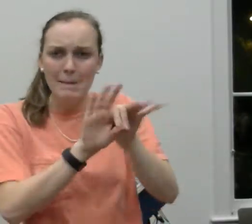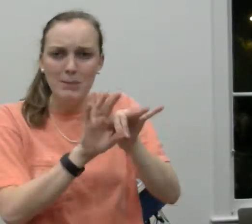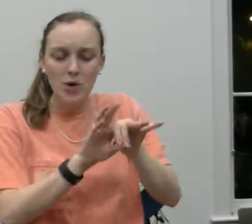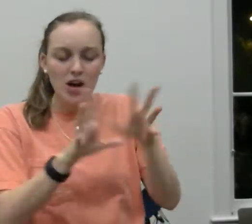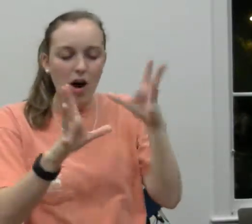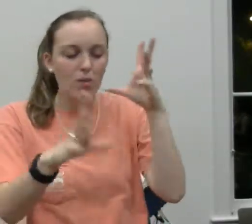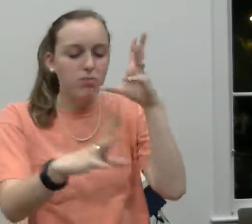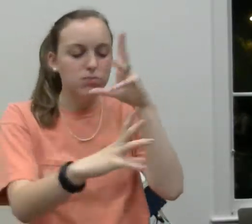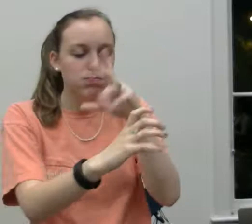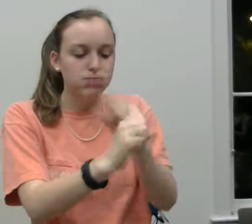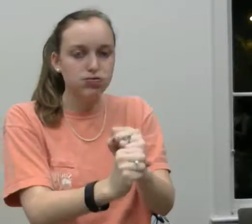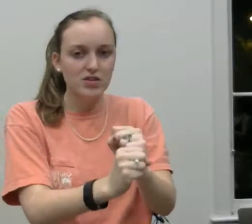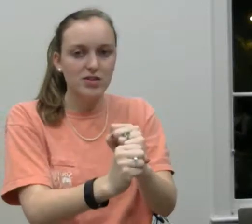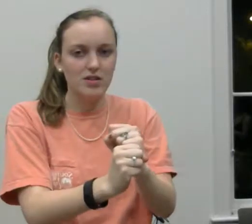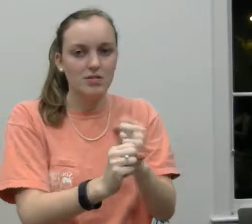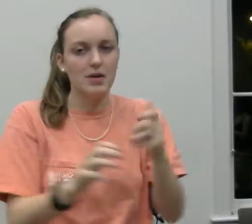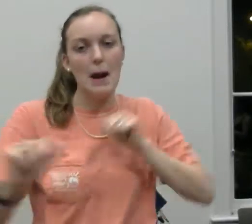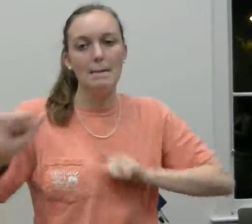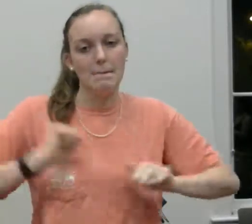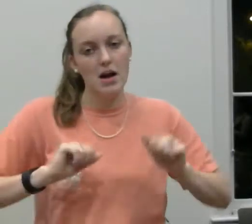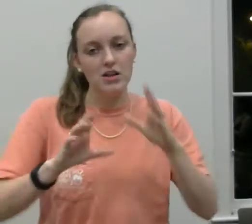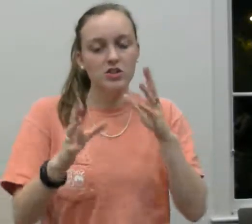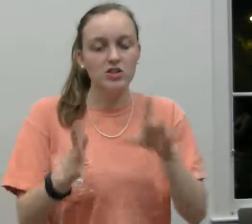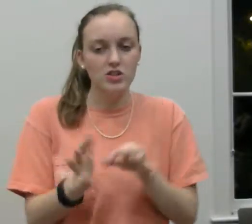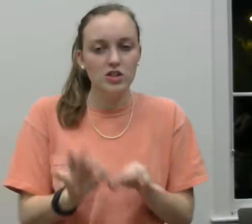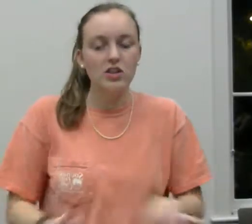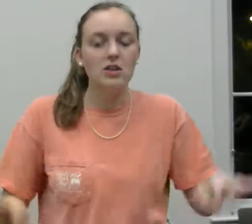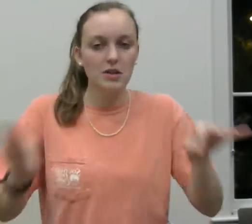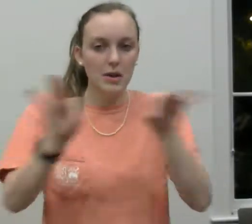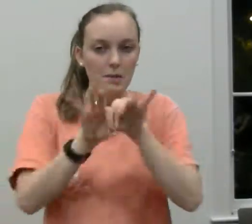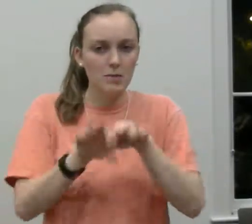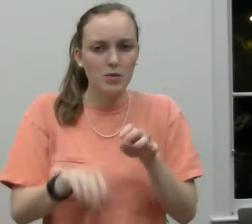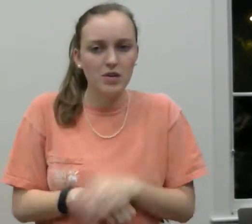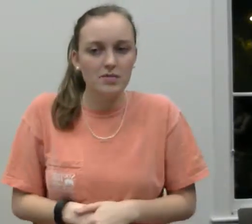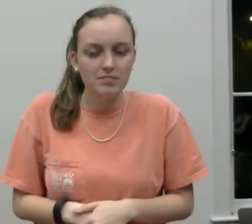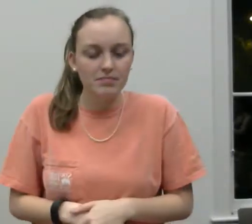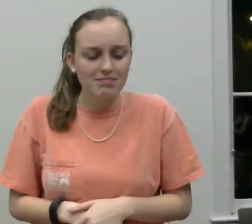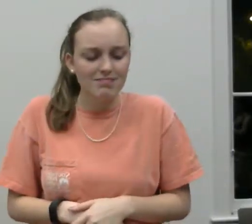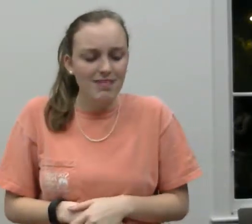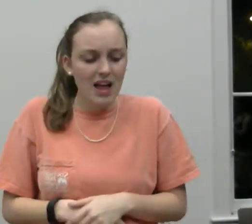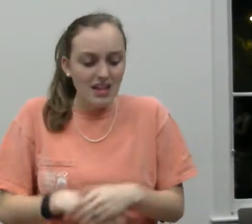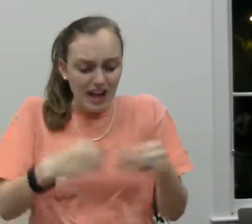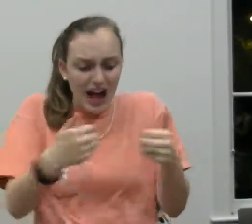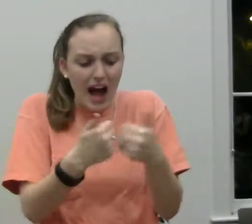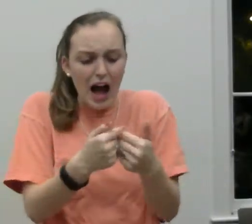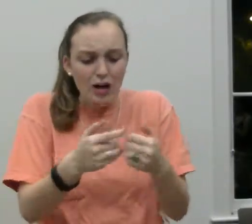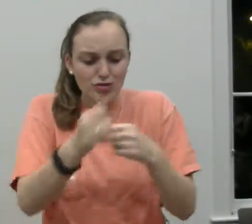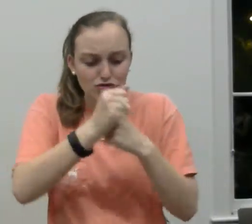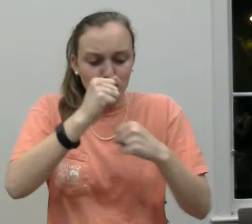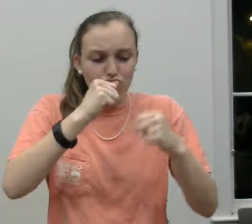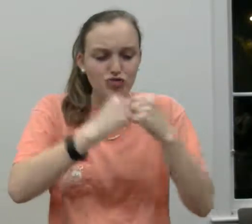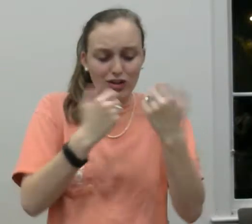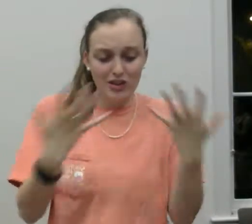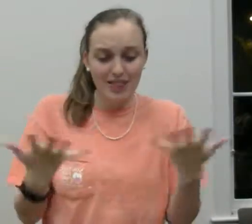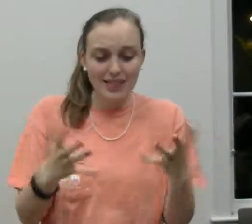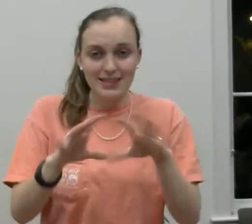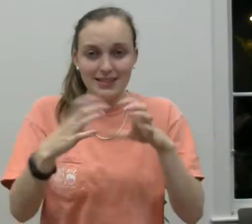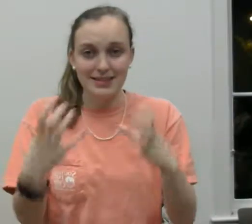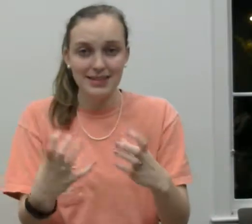about in biology. And this is going to kind of be talking about the way that I've structured this course and how we're going to be learning about things. So we're going to start off looking at